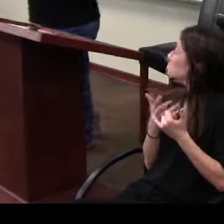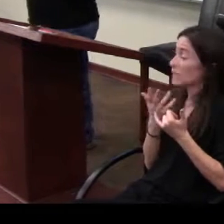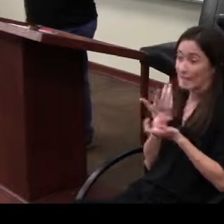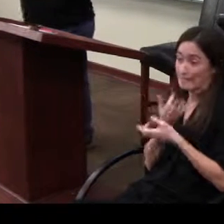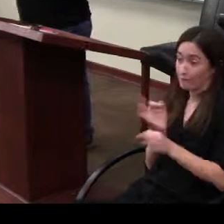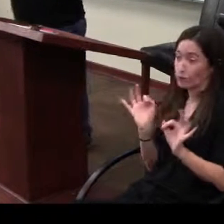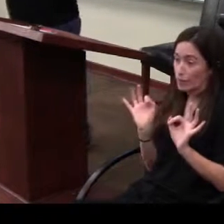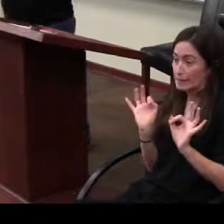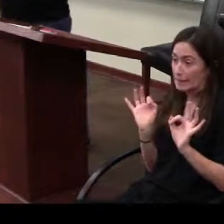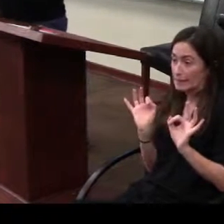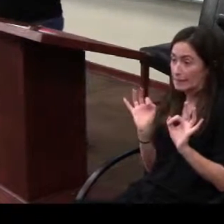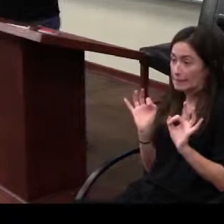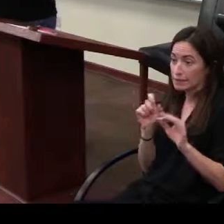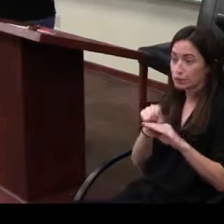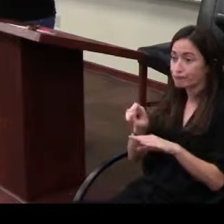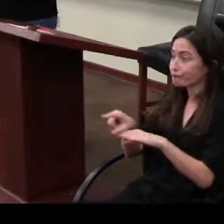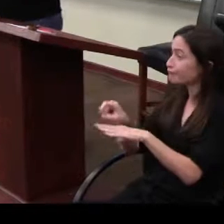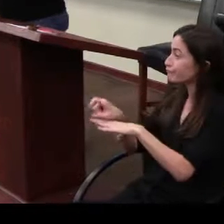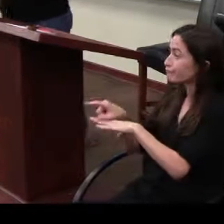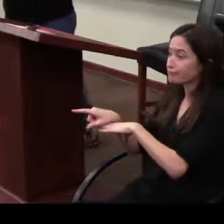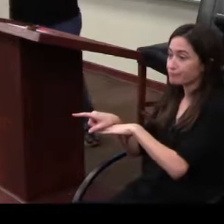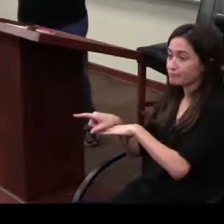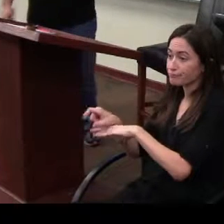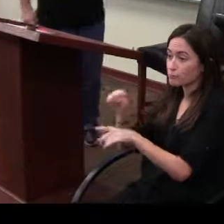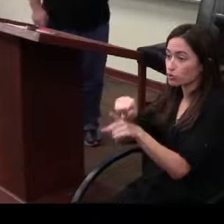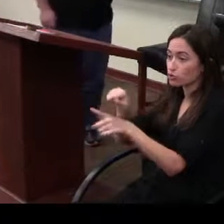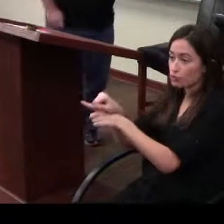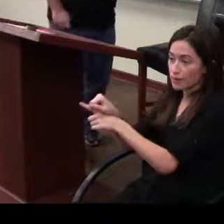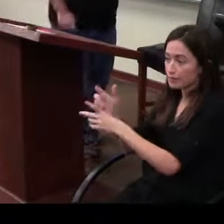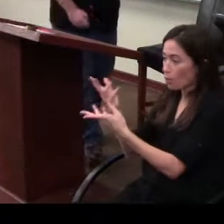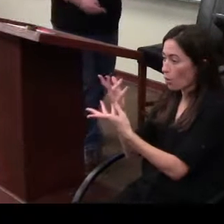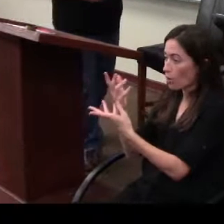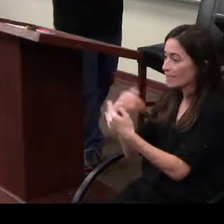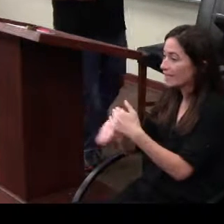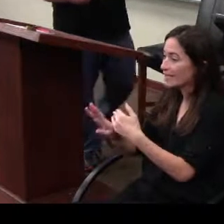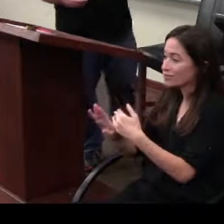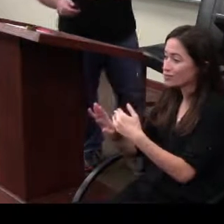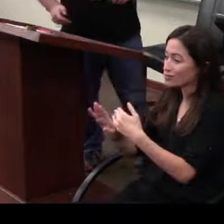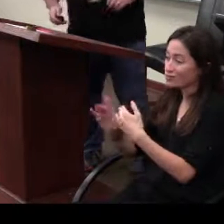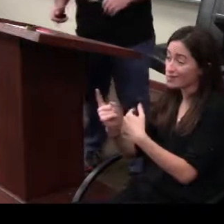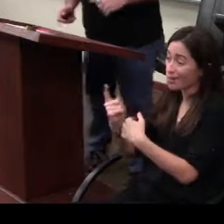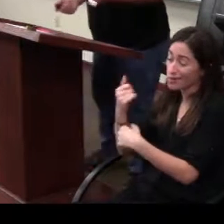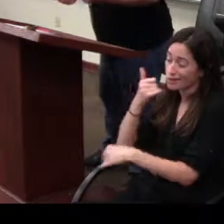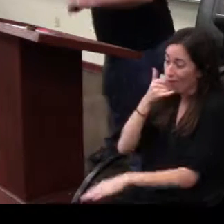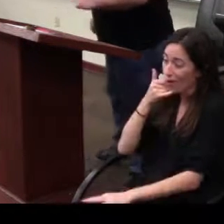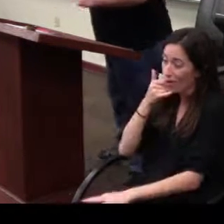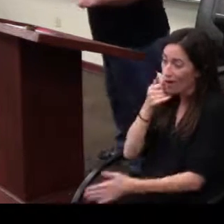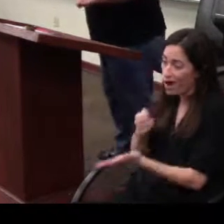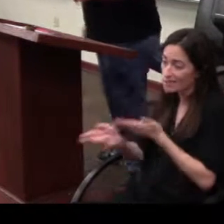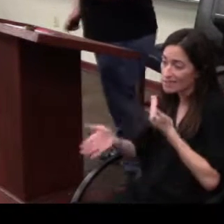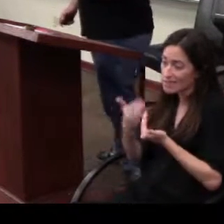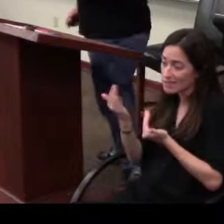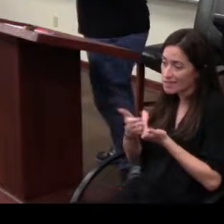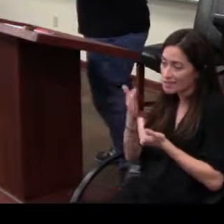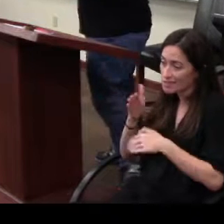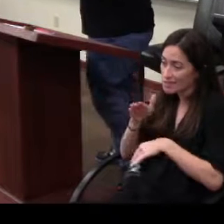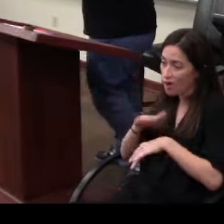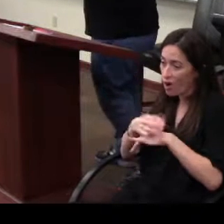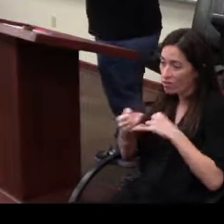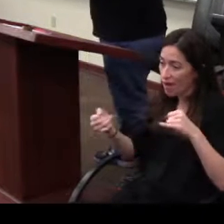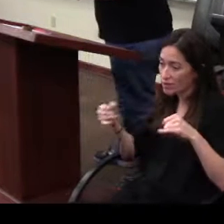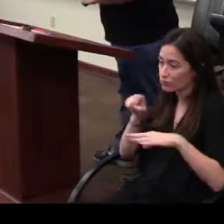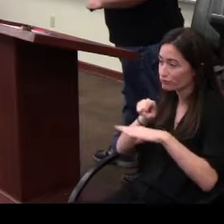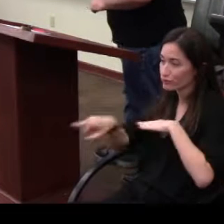It's easy to spoof somebody's phone, honestly, online and or SMS.